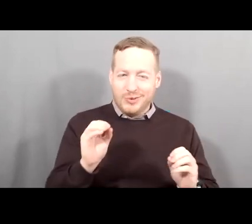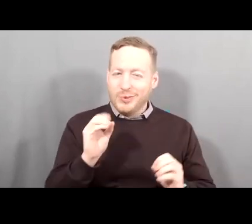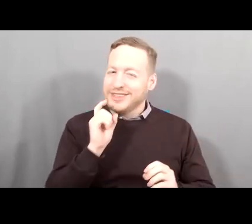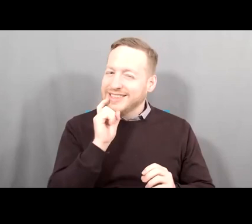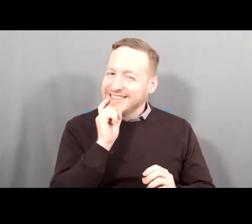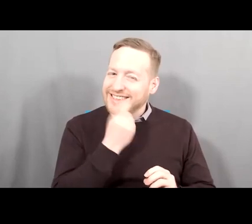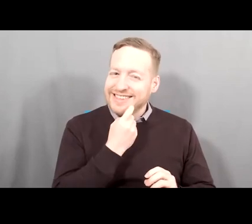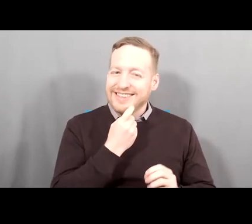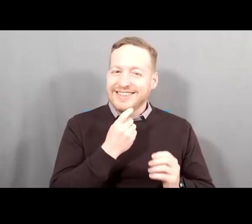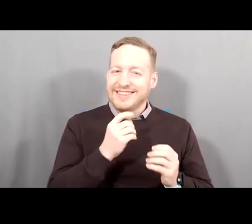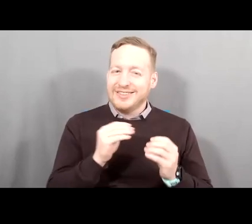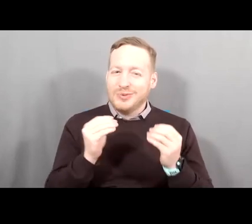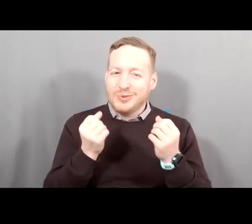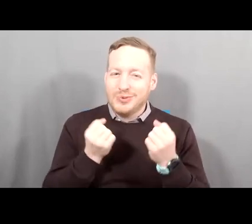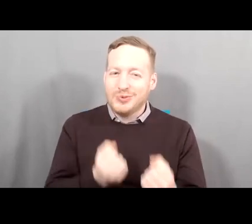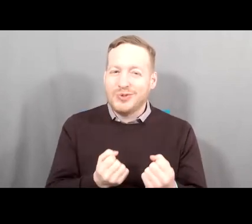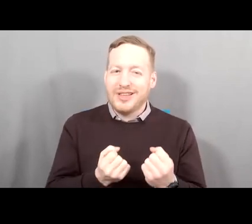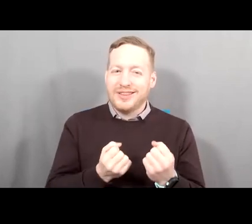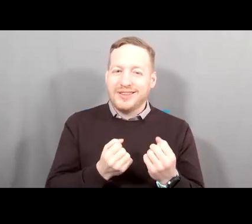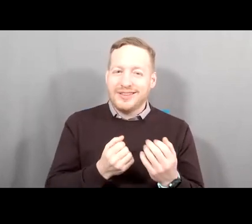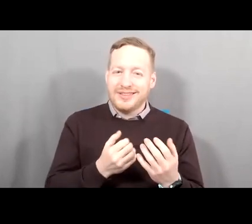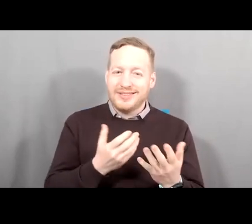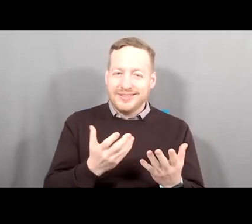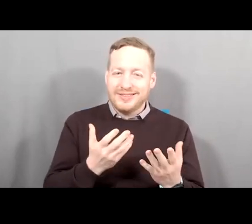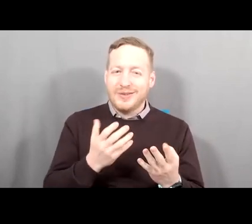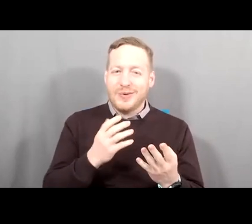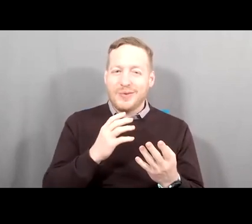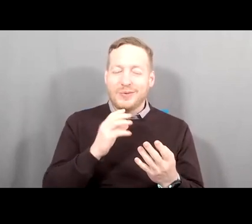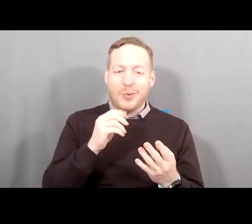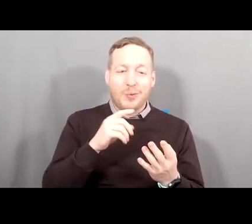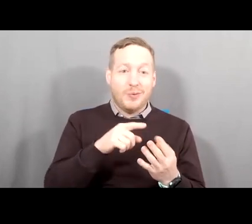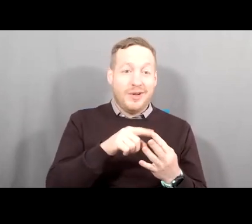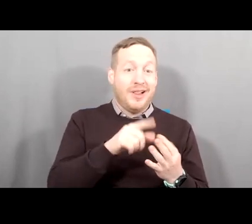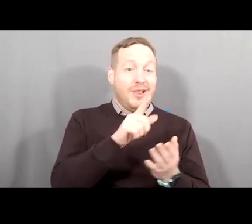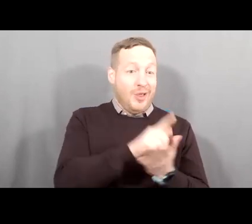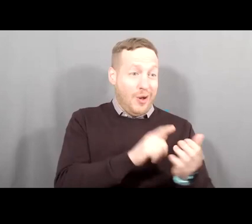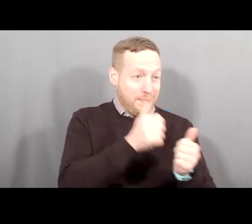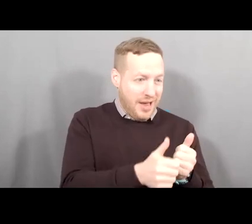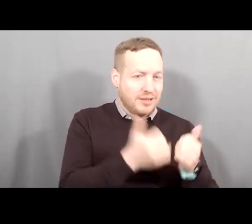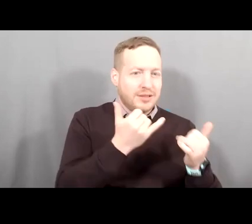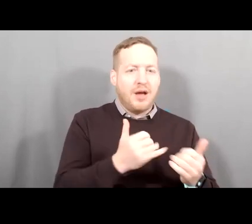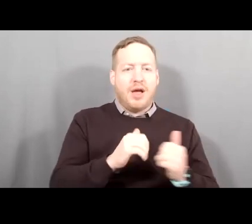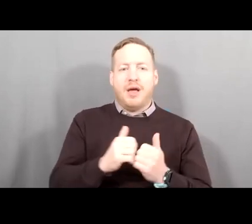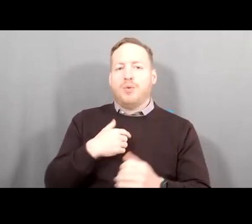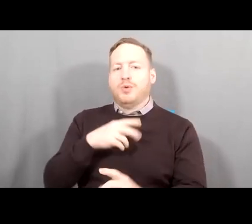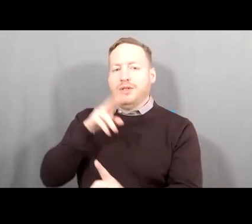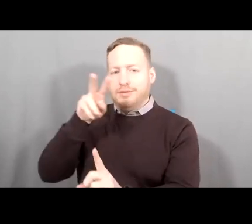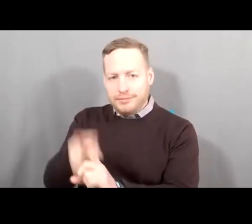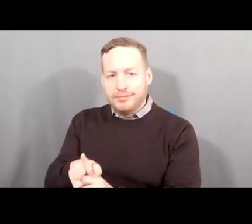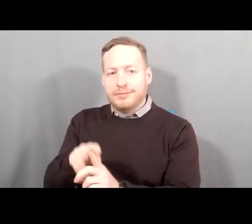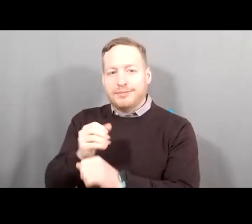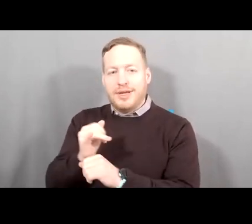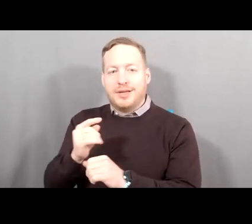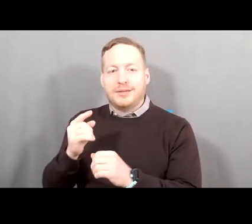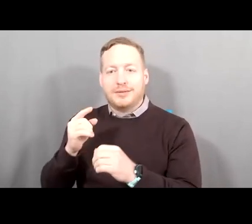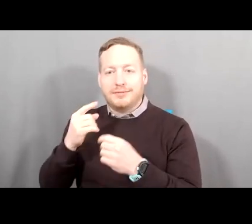be good, if we have a new law, let's say, and it doesn't have teeth in it to enforce it, that could be an issue.